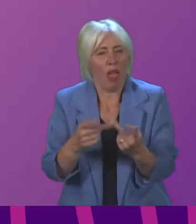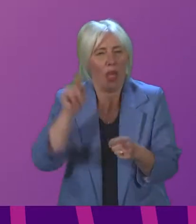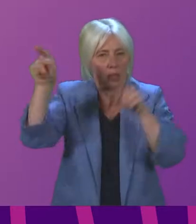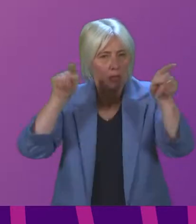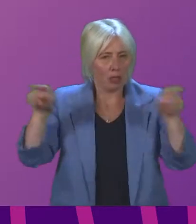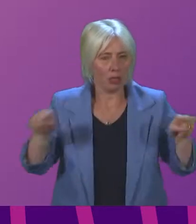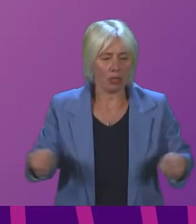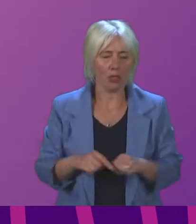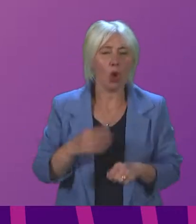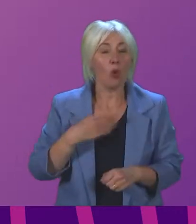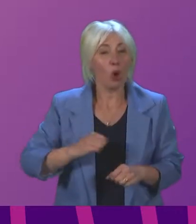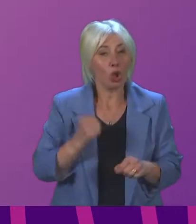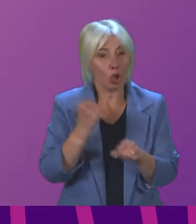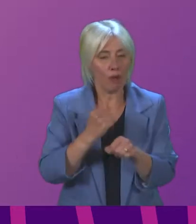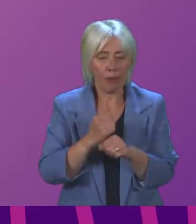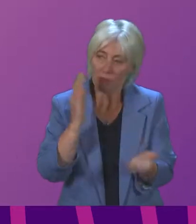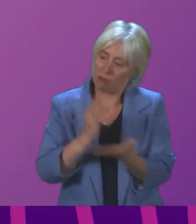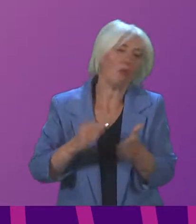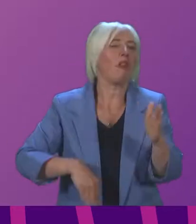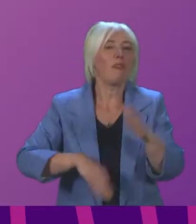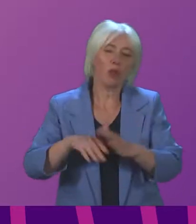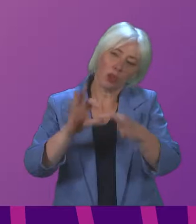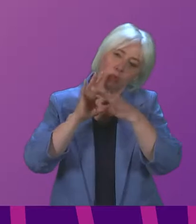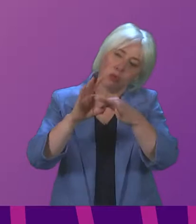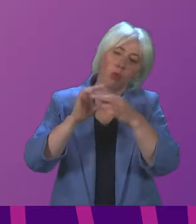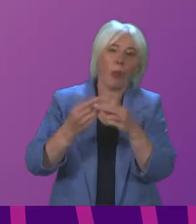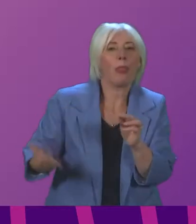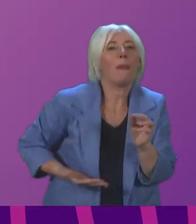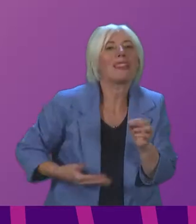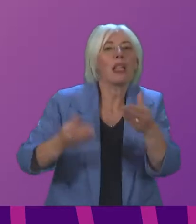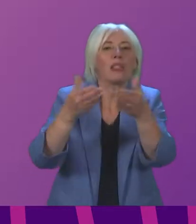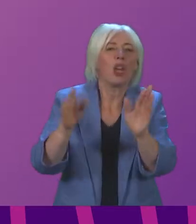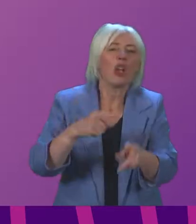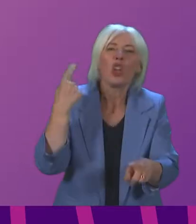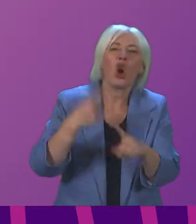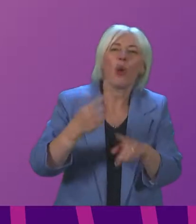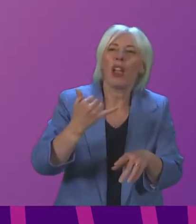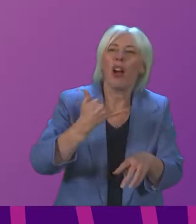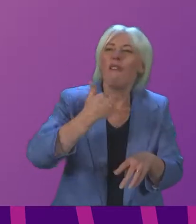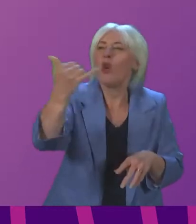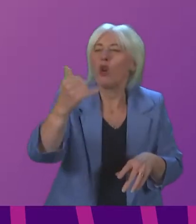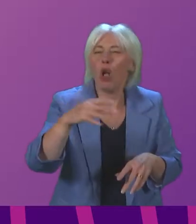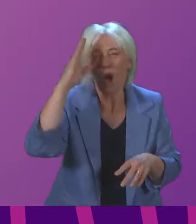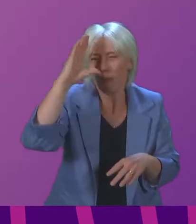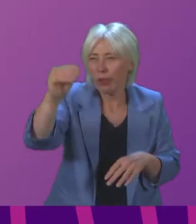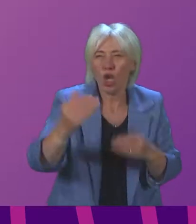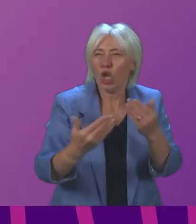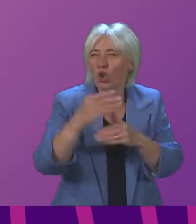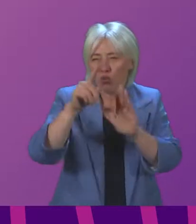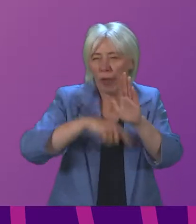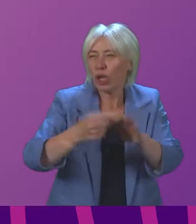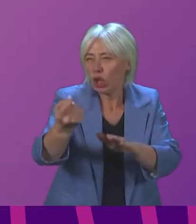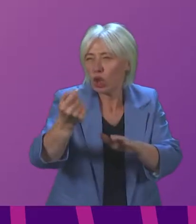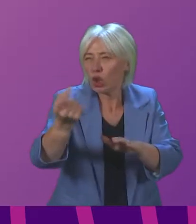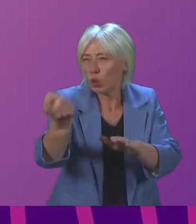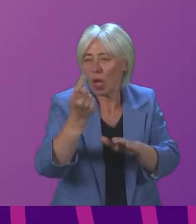They want a Scottish Government that fully engages with them, not just one that gives them a quick phone call to tell them that there will be some new regulations coming out in a few days'